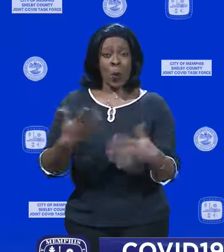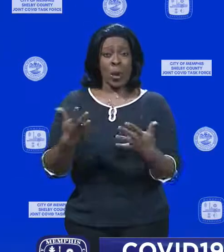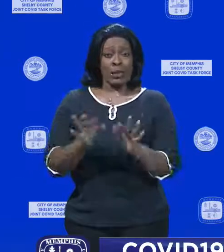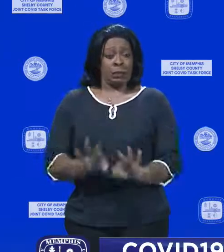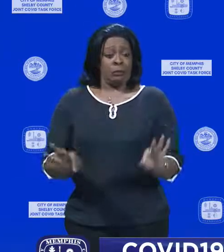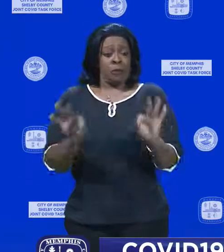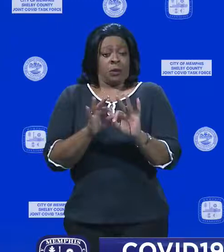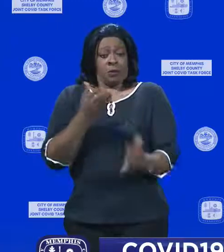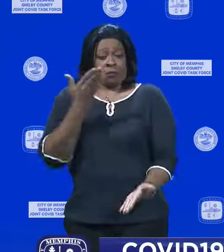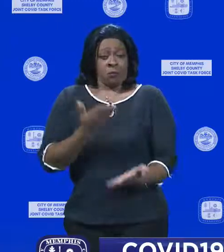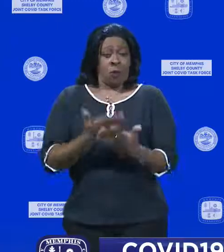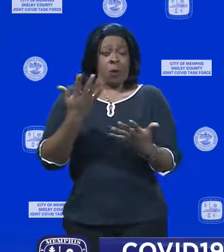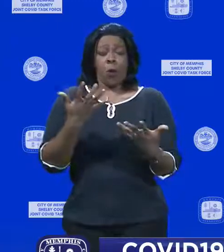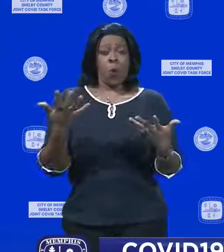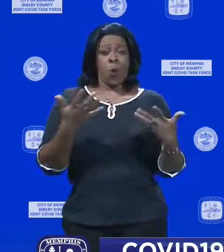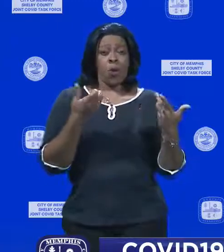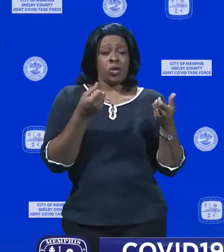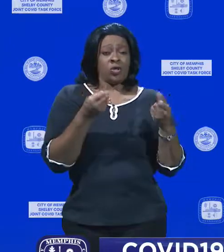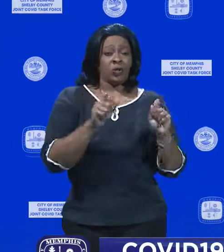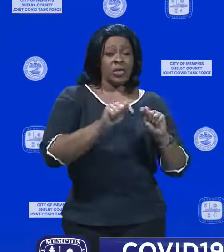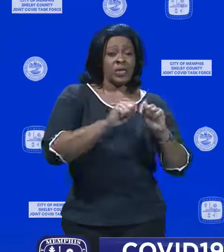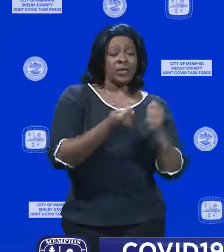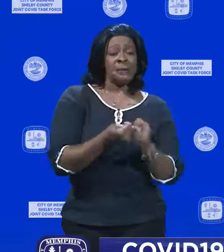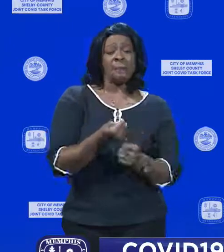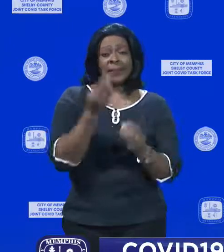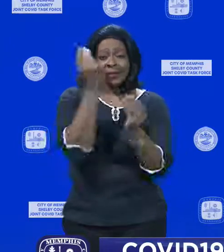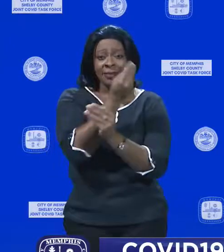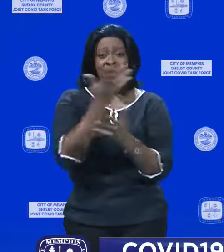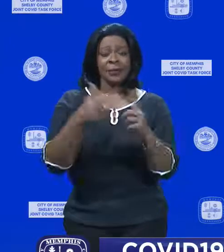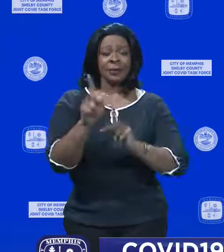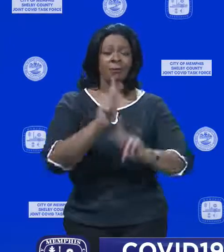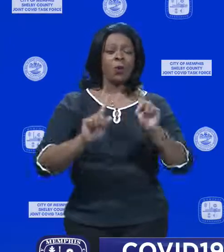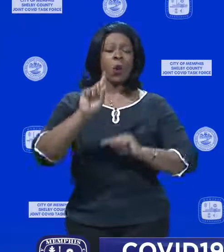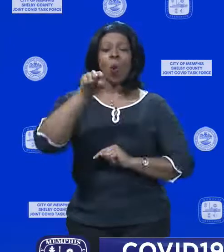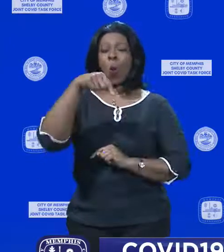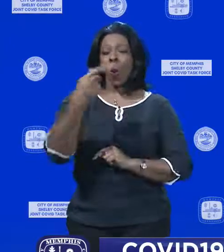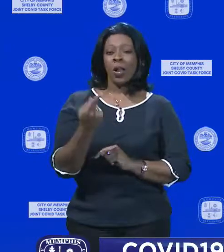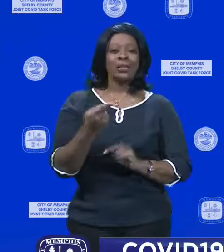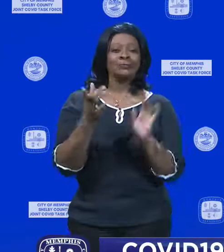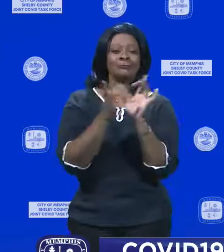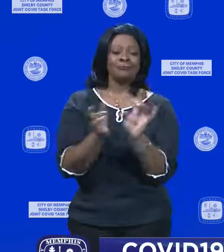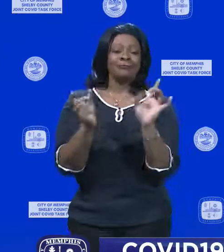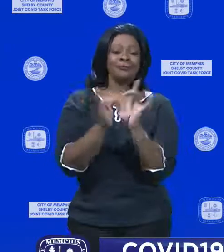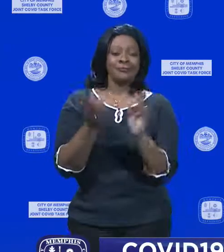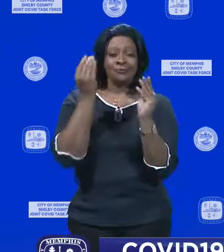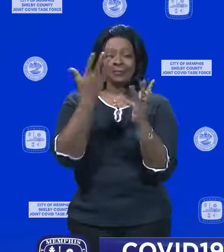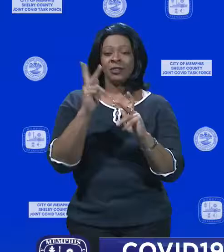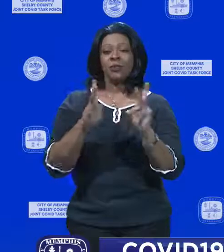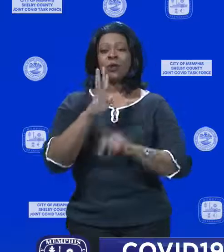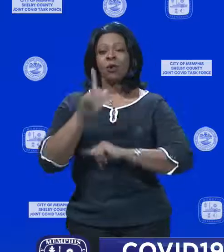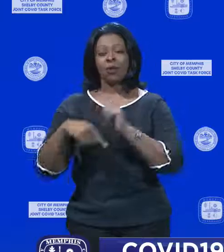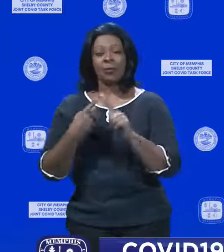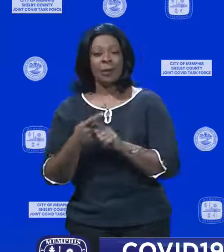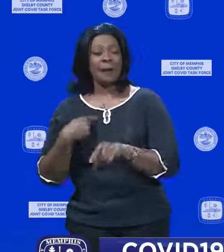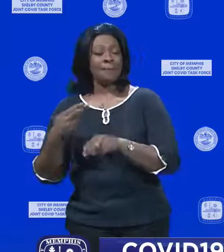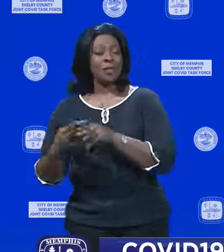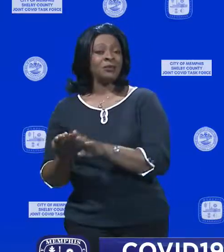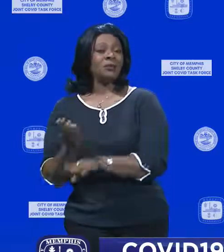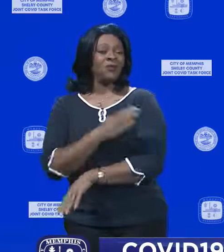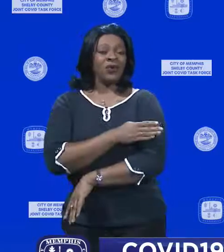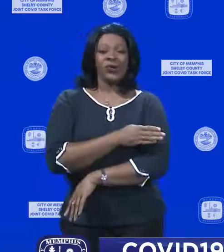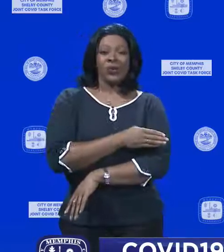empirical evidence as to what the street teams are saying, only anecdotal. Many of the people we're talking to, as I mentioned